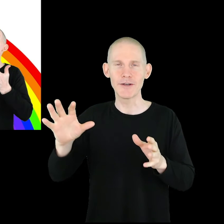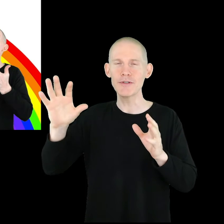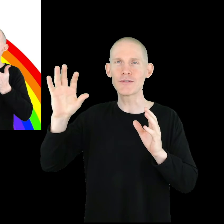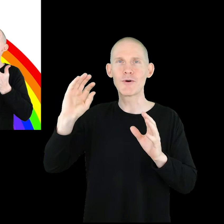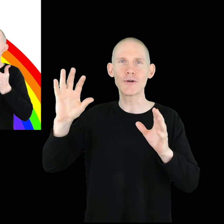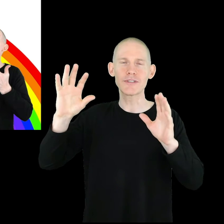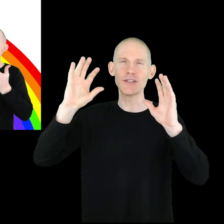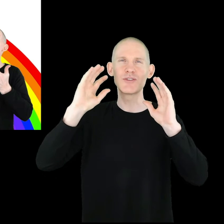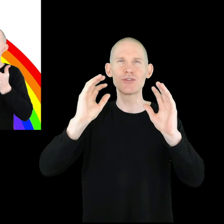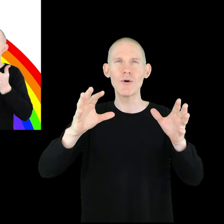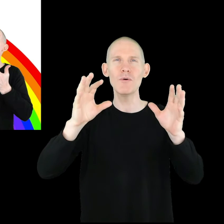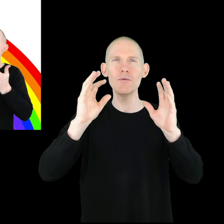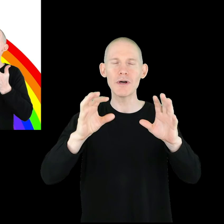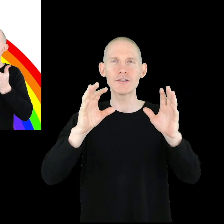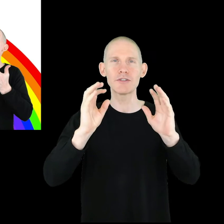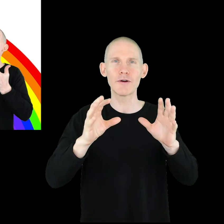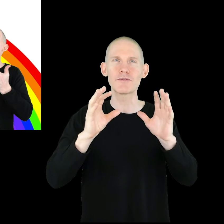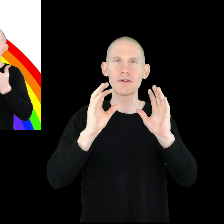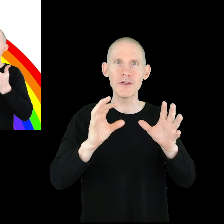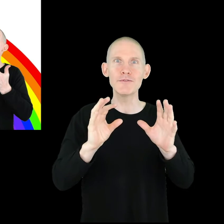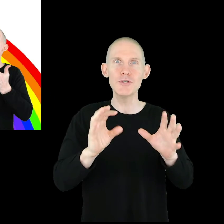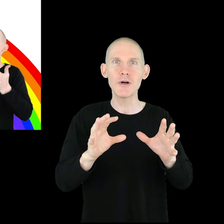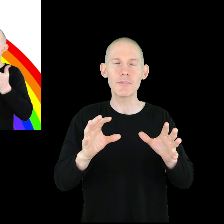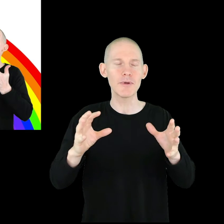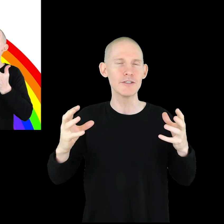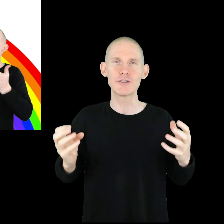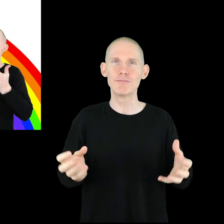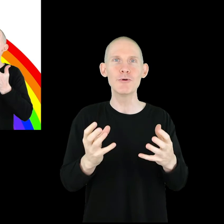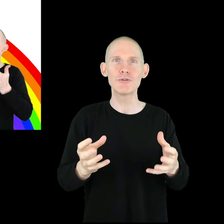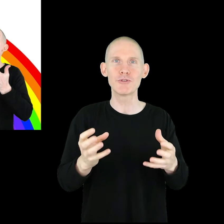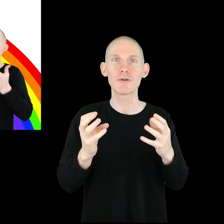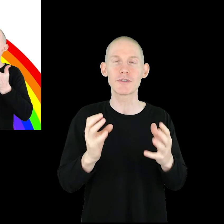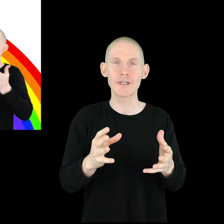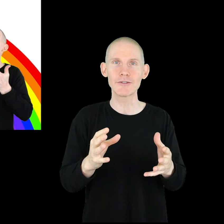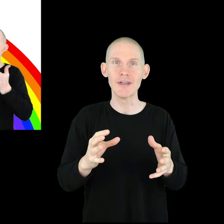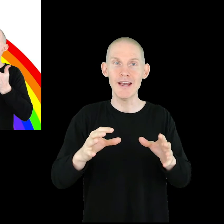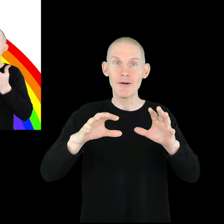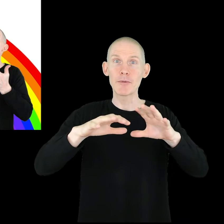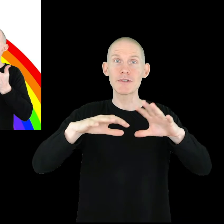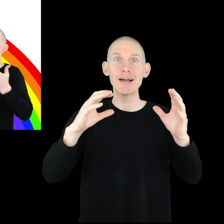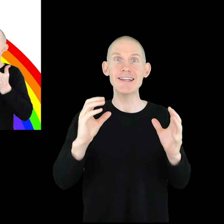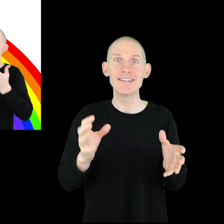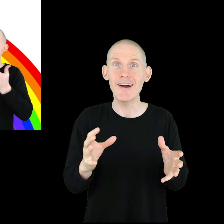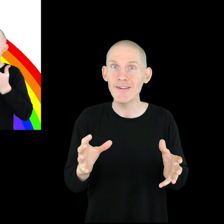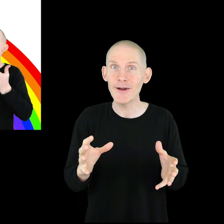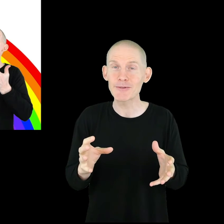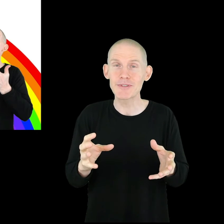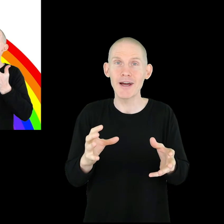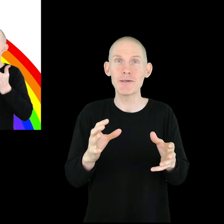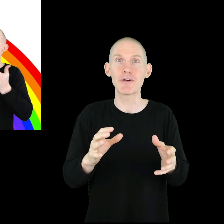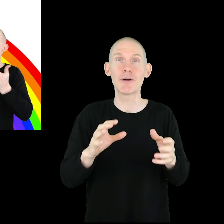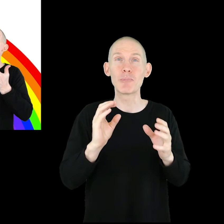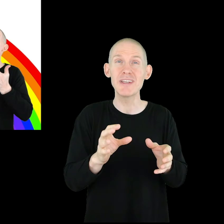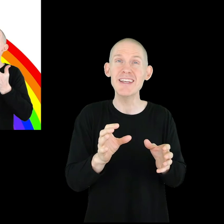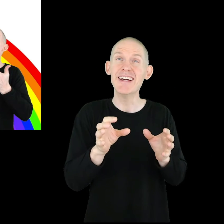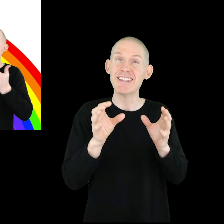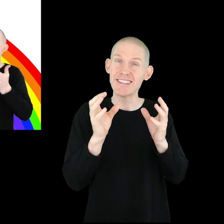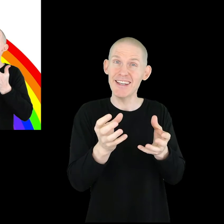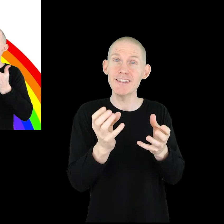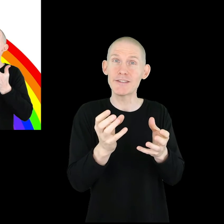this course has so much stuff to lift you up and just boost your skills. When we're talking dialogues, we're talking about complete sentences,